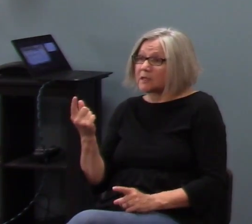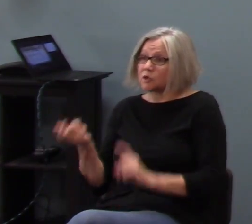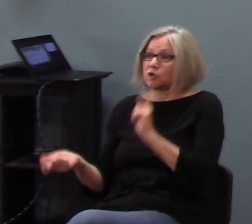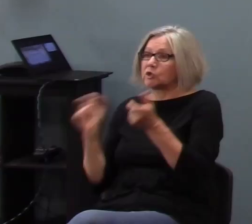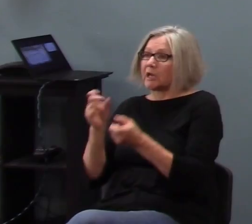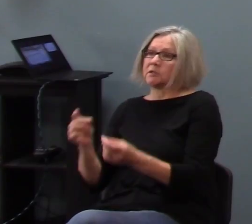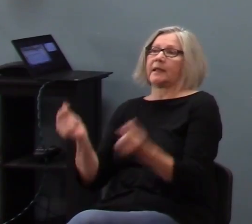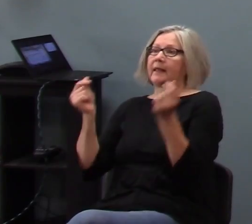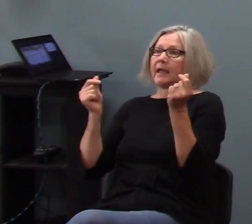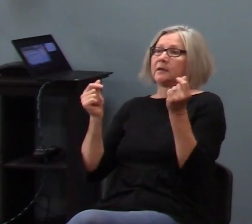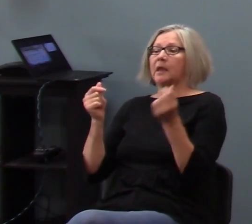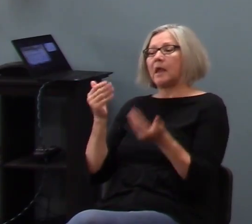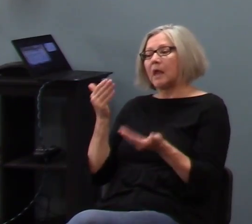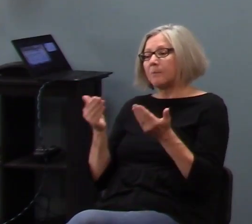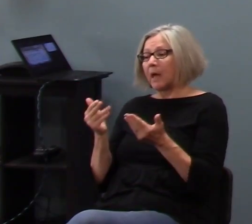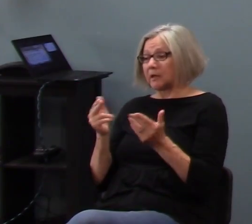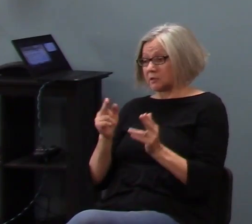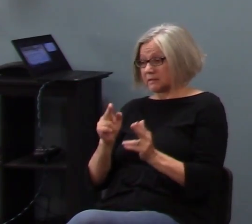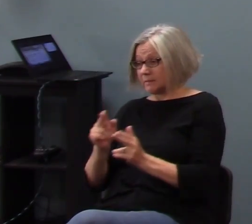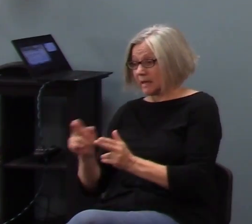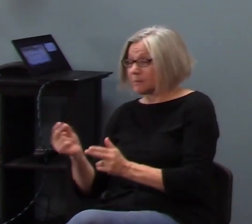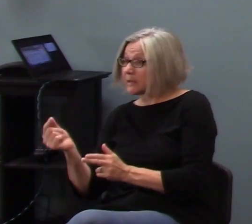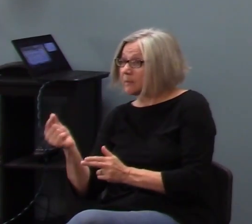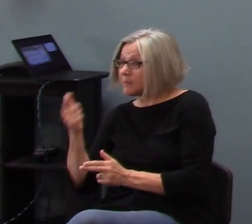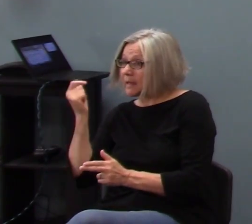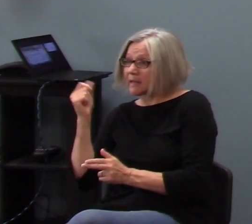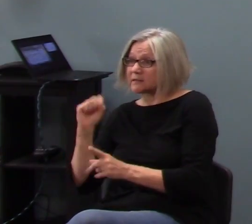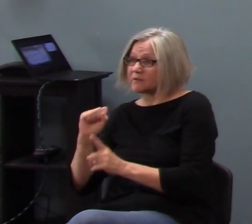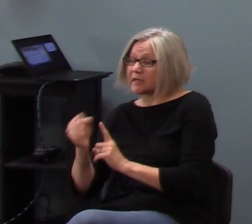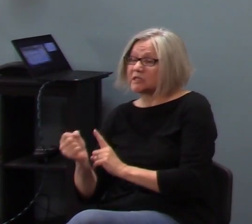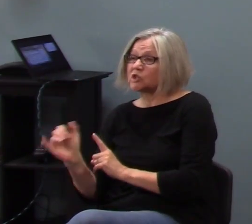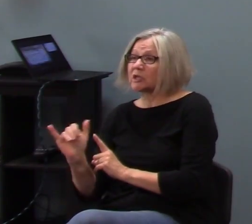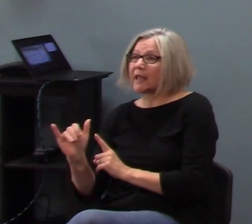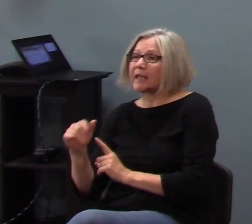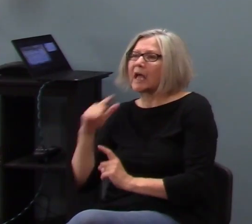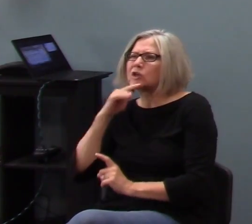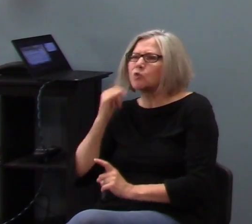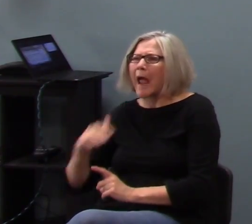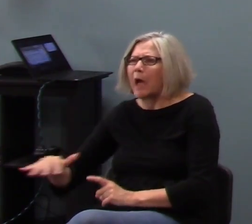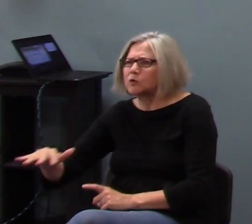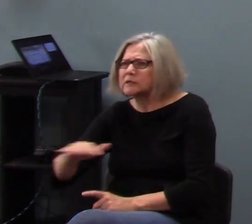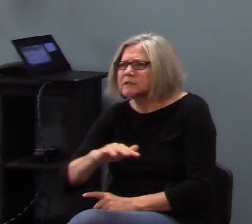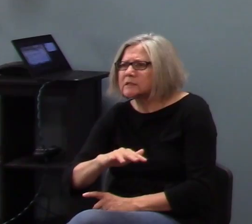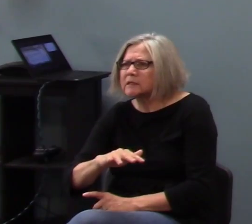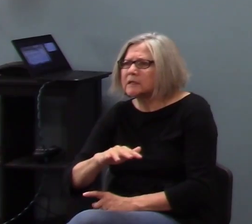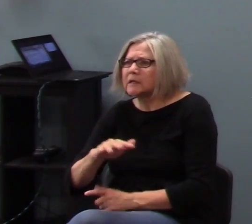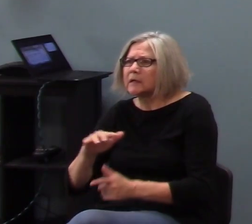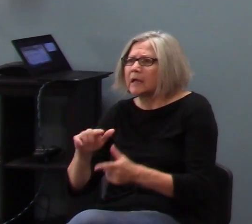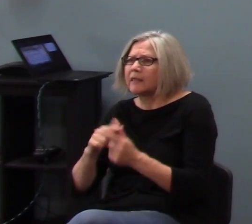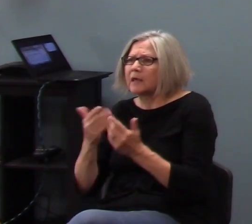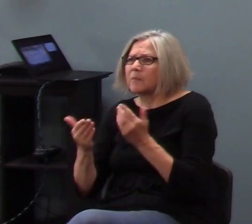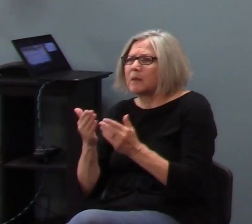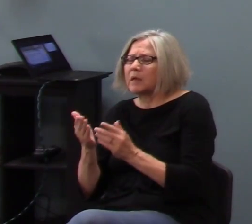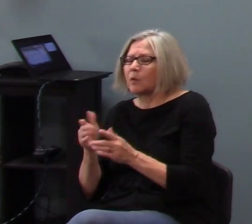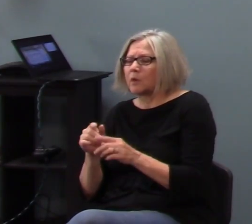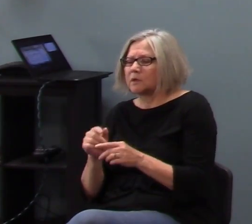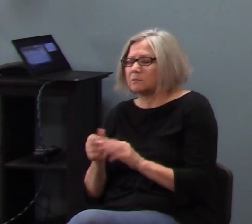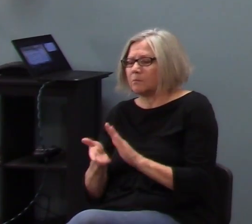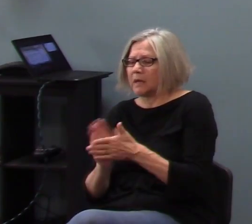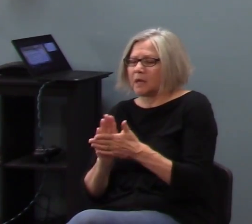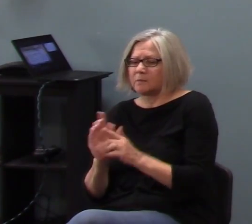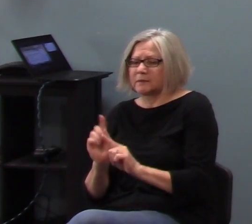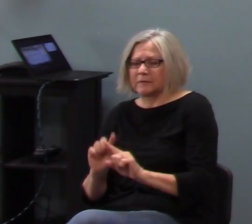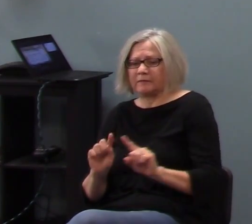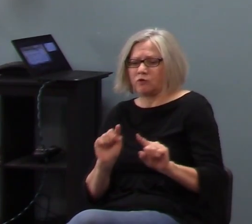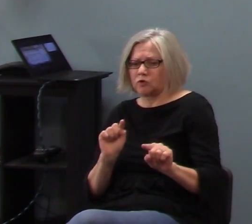see, okay, it might speed up a little bit here because there's conditions like a drought or whatever, and then, then it might split off into a couple different ones, and then that might,